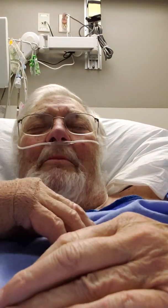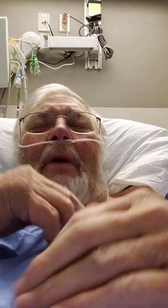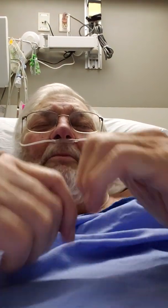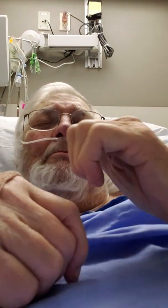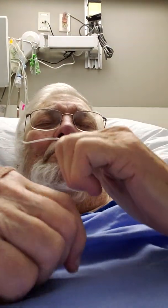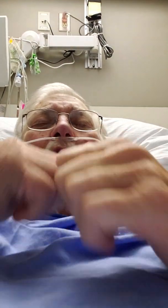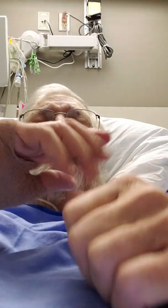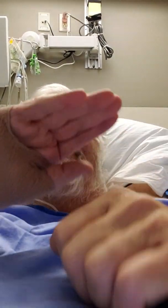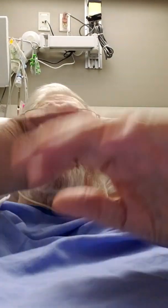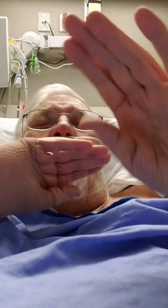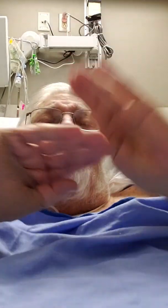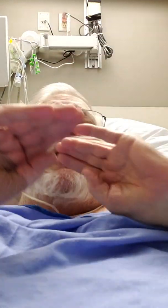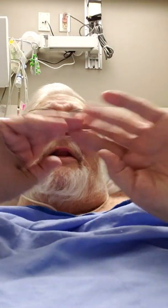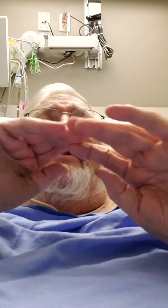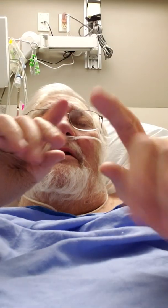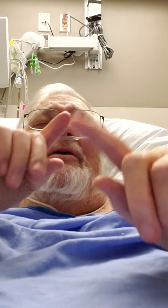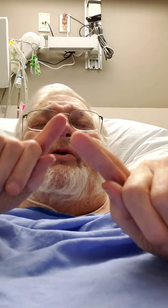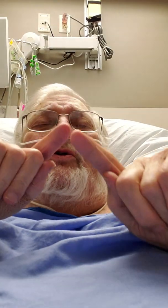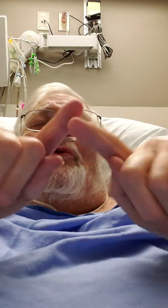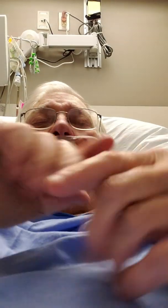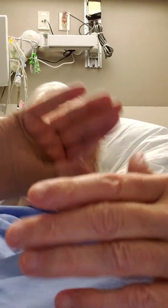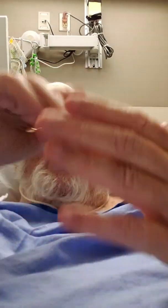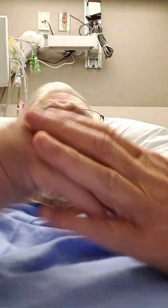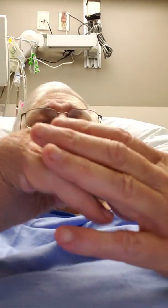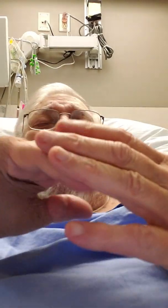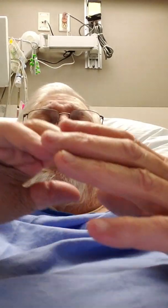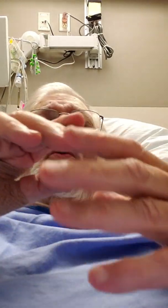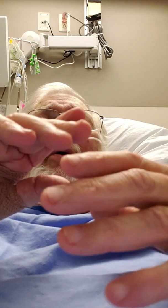my most frustrating, you know,